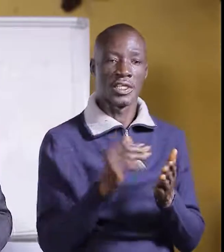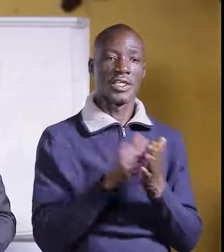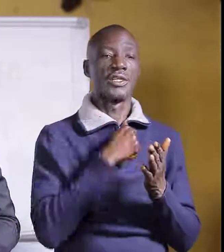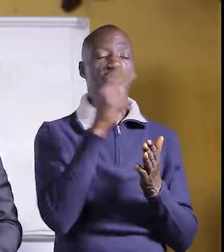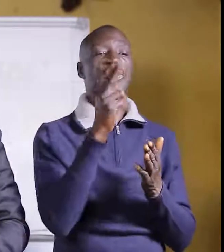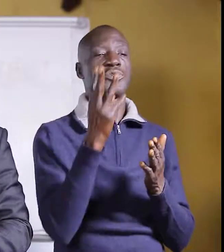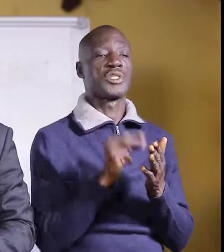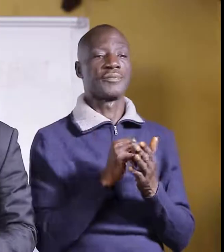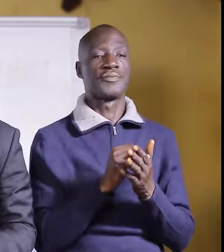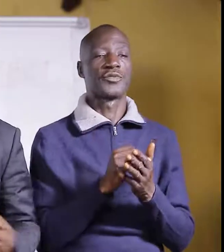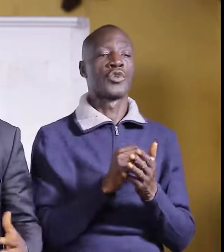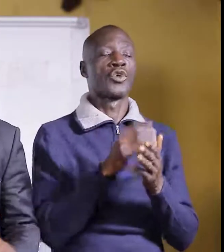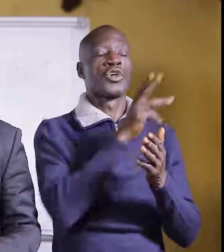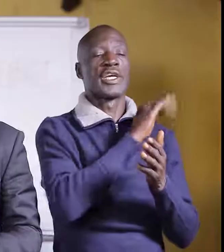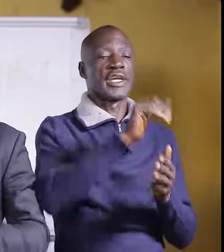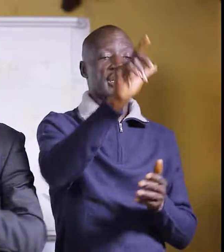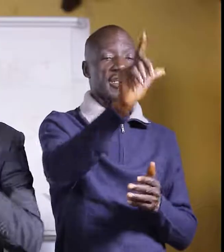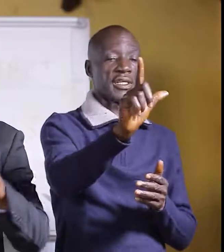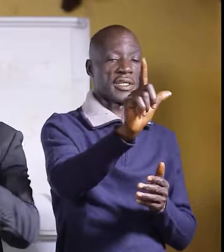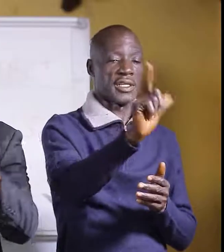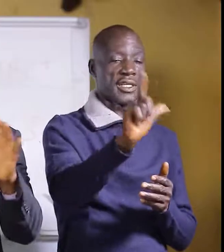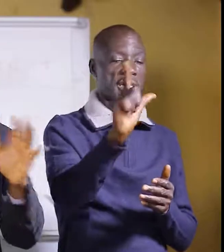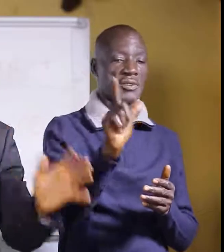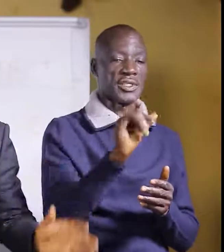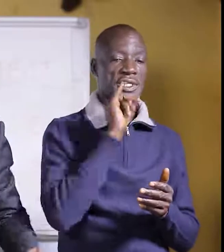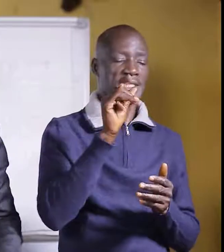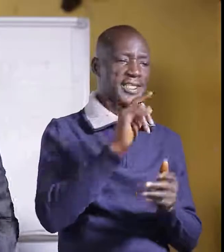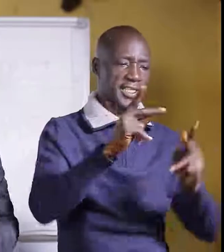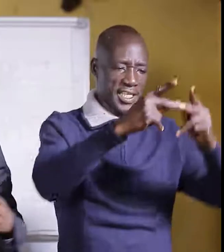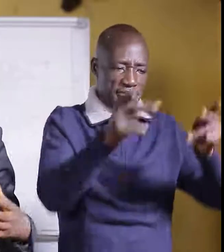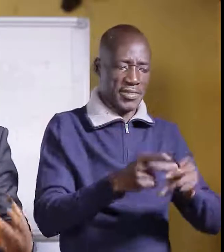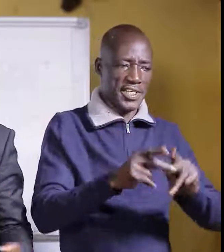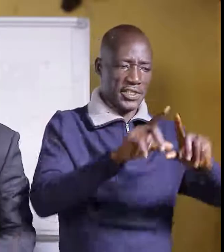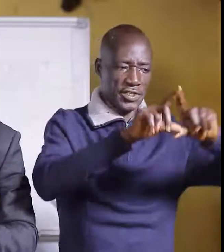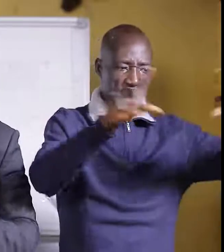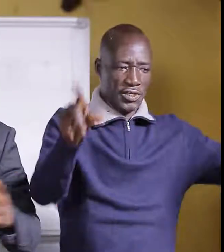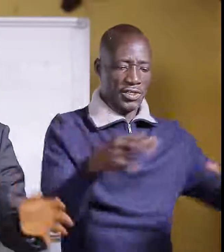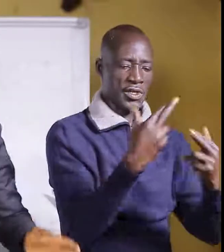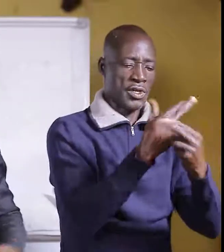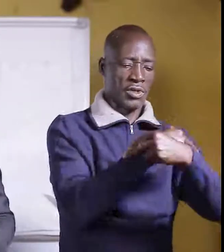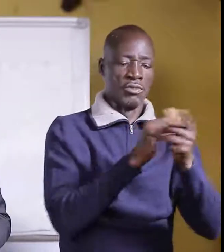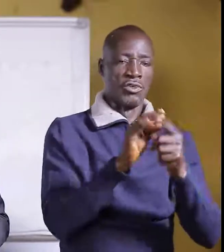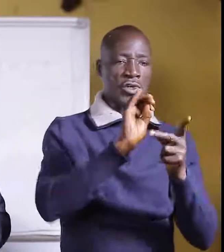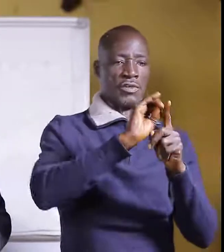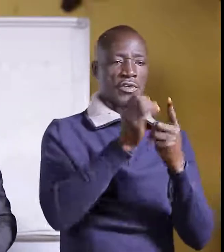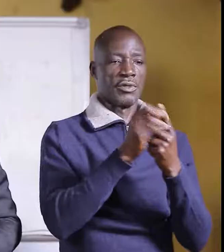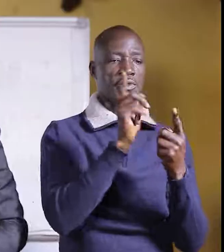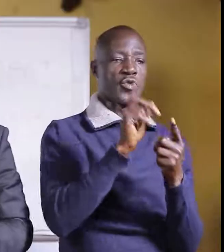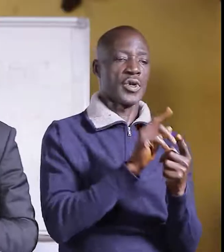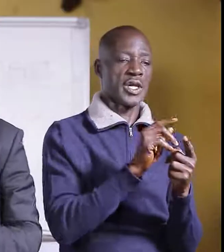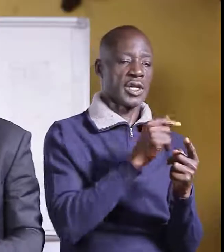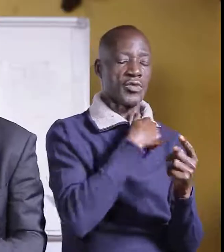is a laboratory? A laboratory is a designated place, a room or an environment